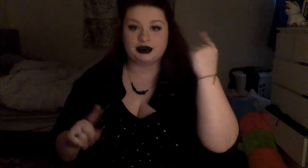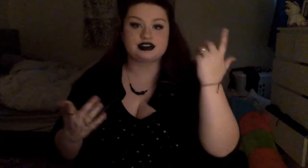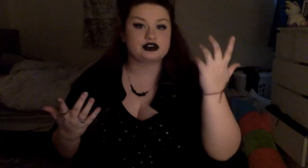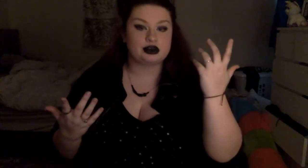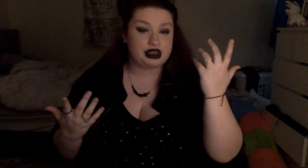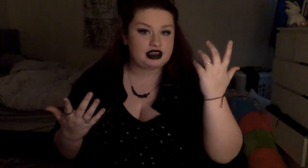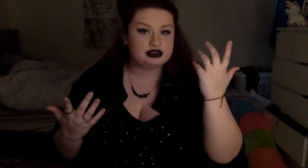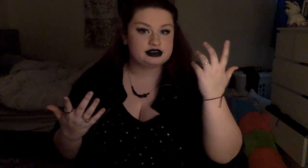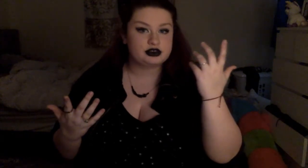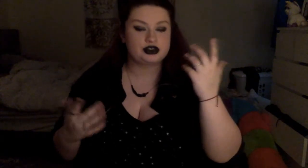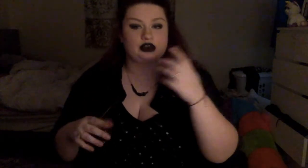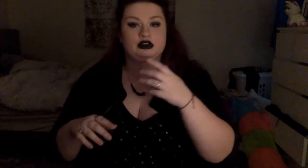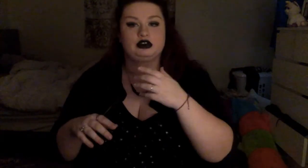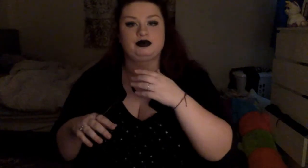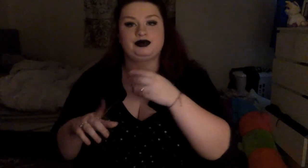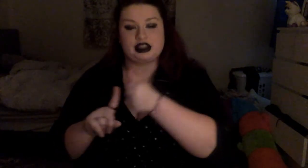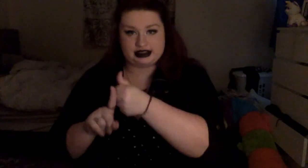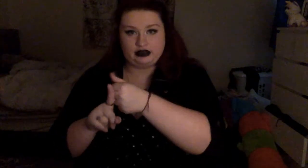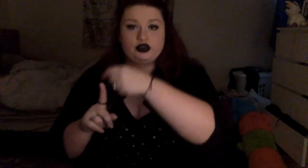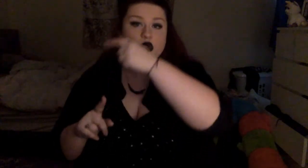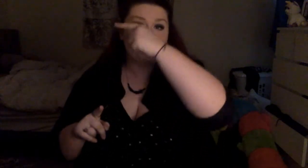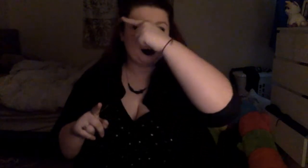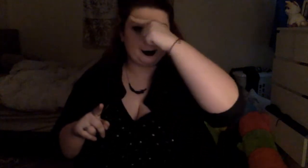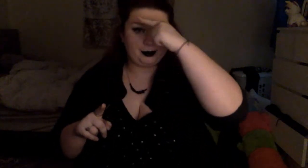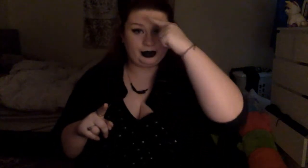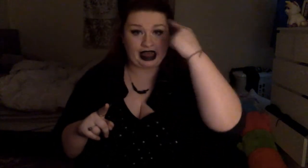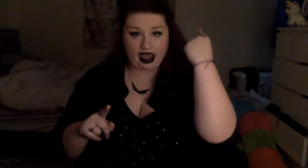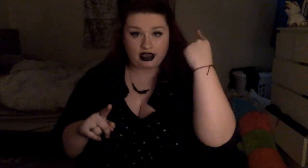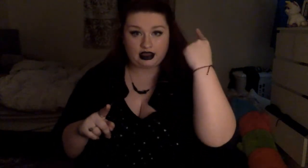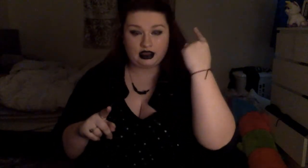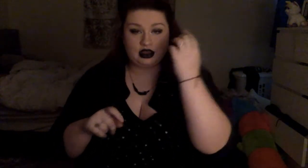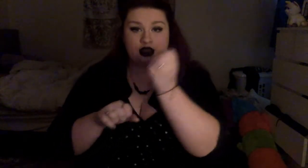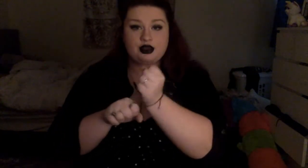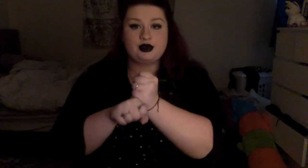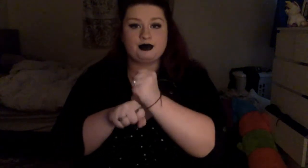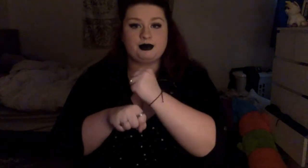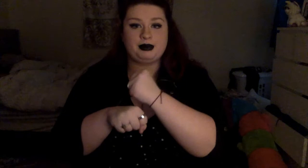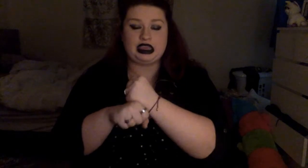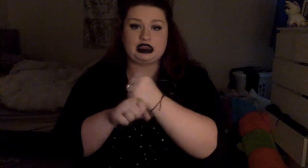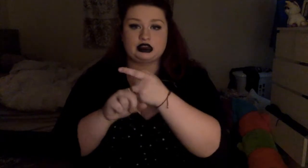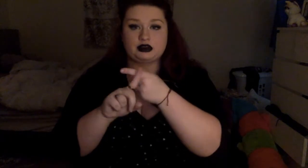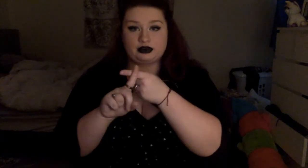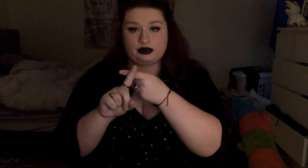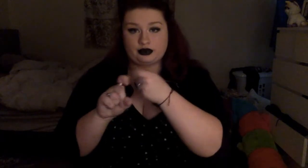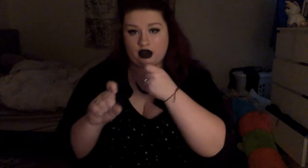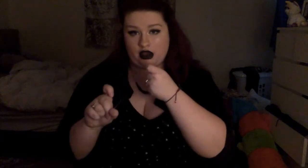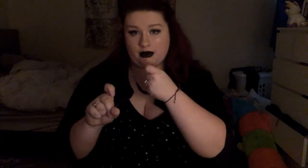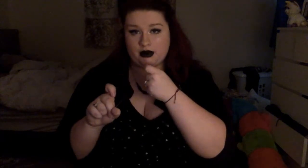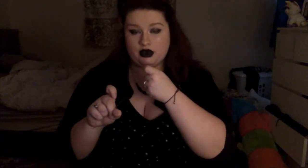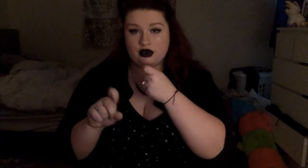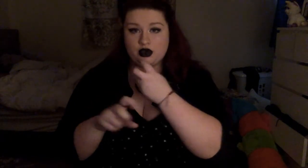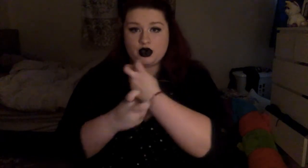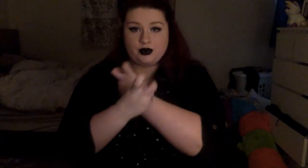there's no is. So itself. Black made from